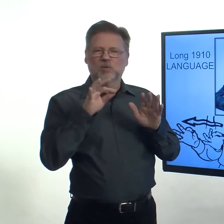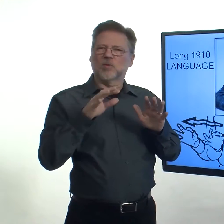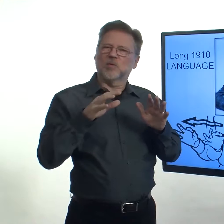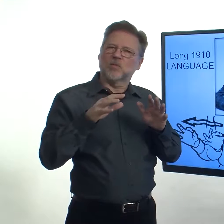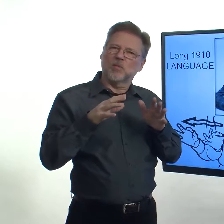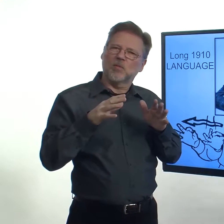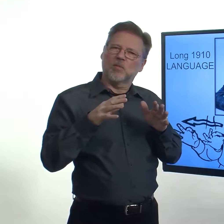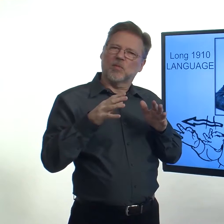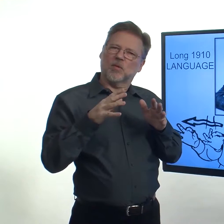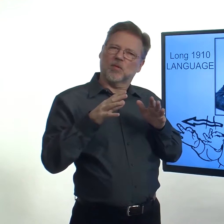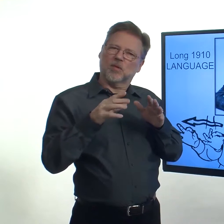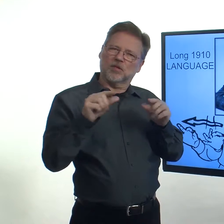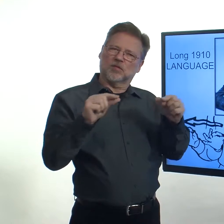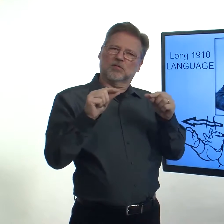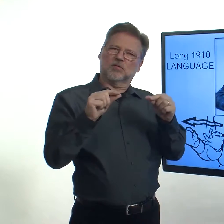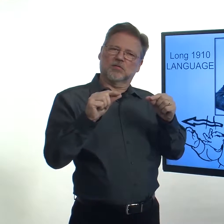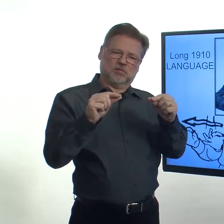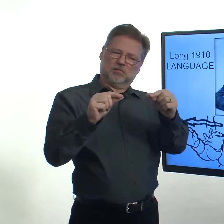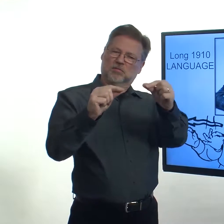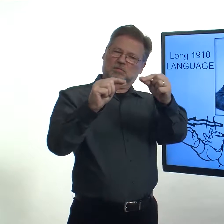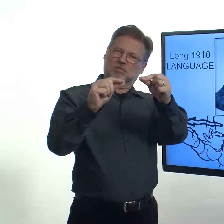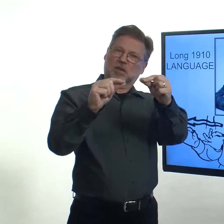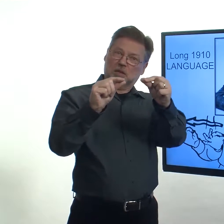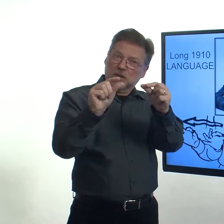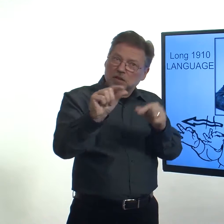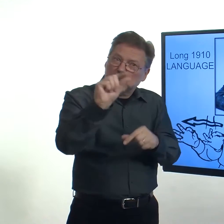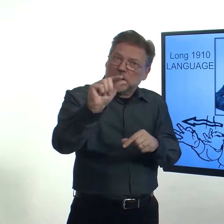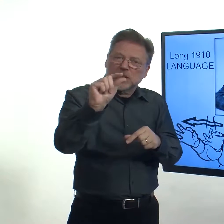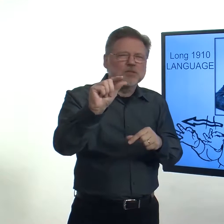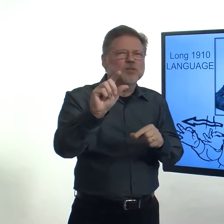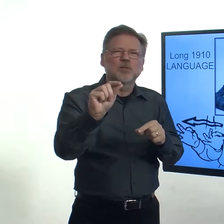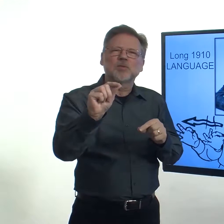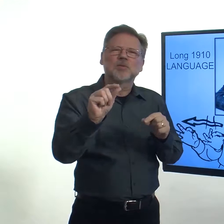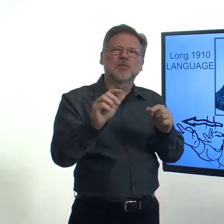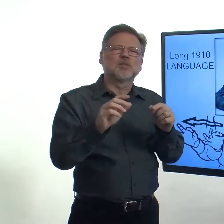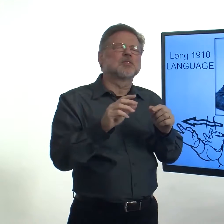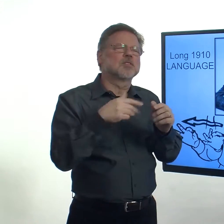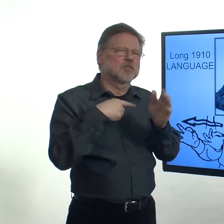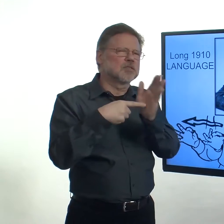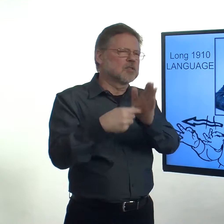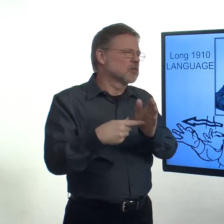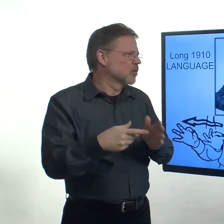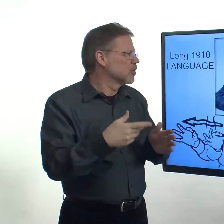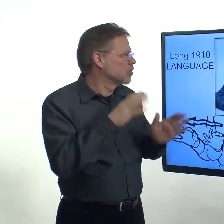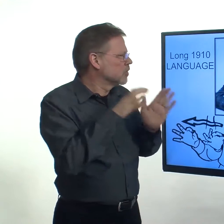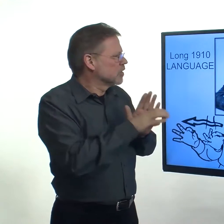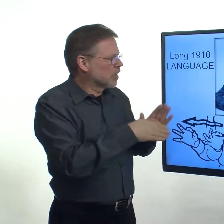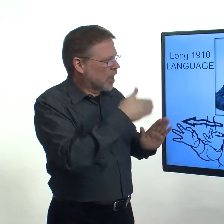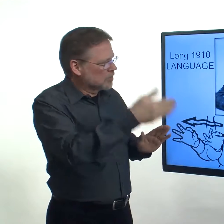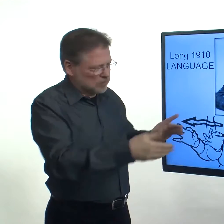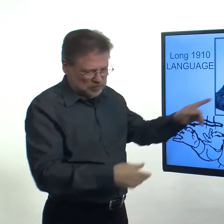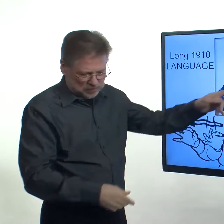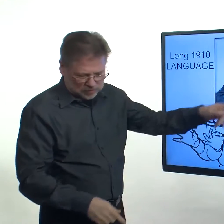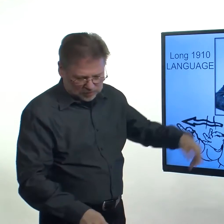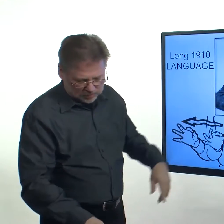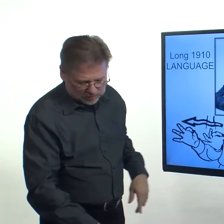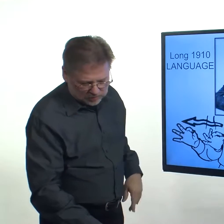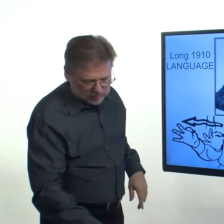only recently emerged. The choice of this hand shape was not to represent the letter G. Look at this next